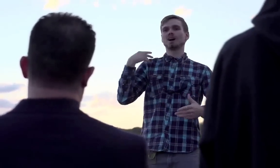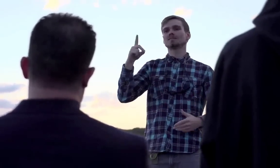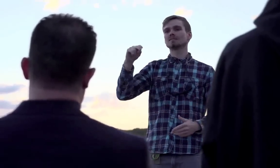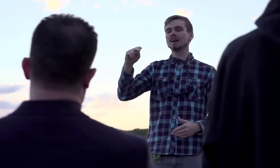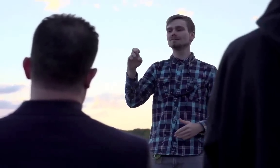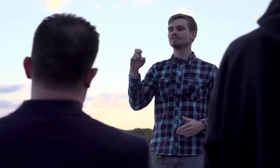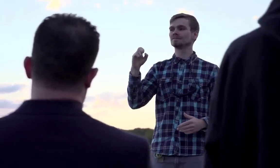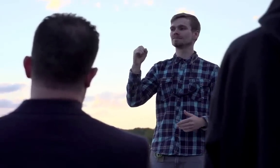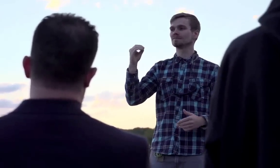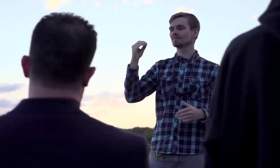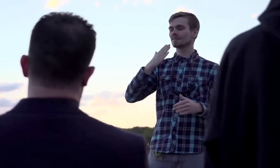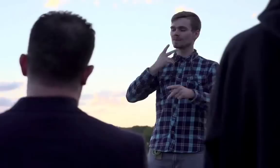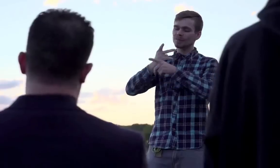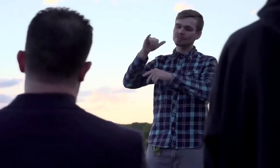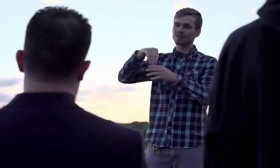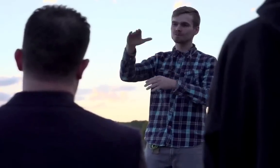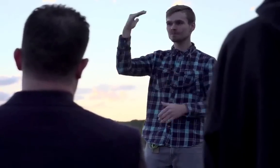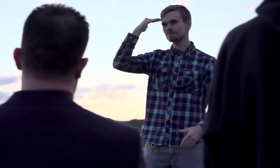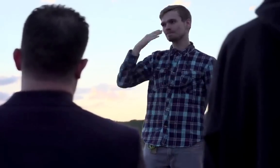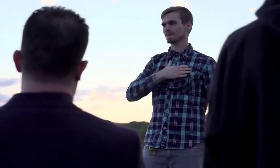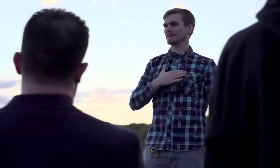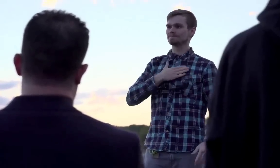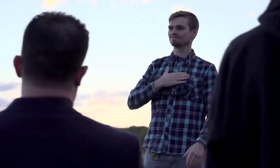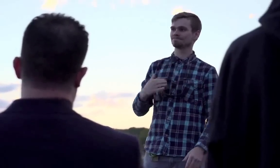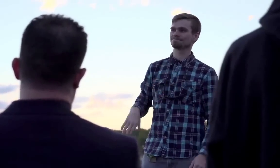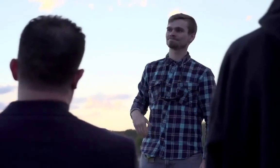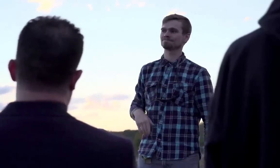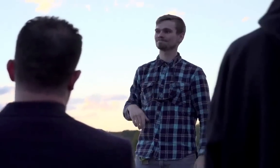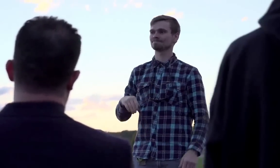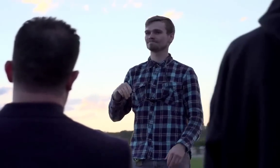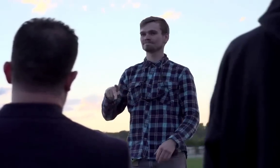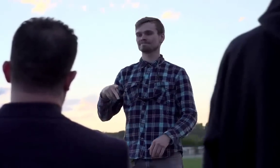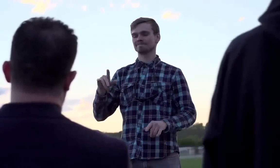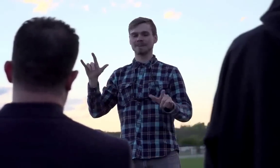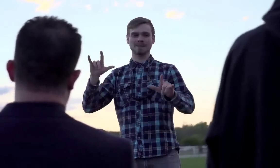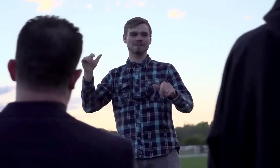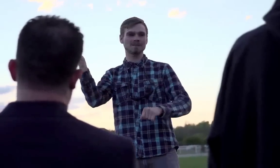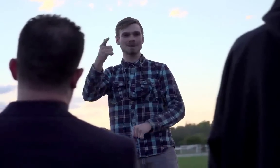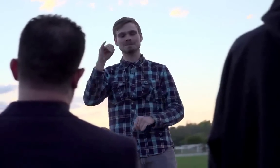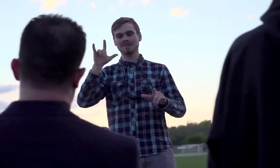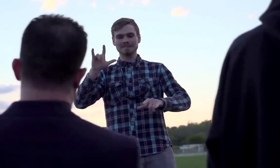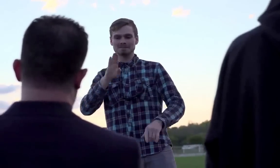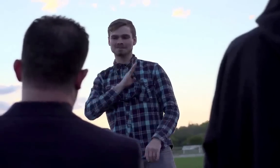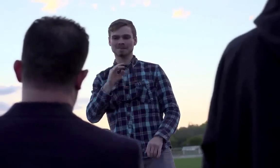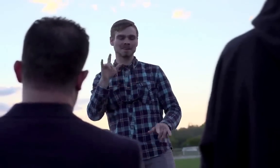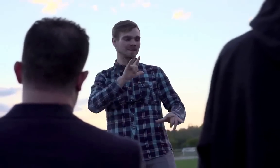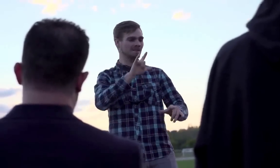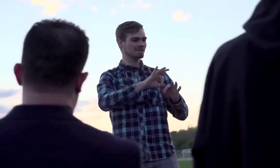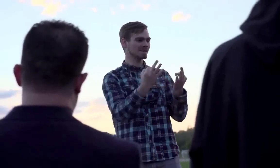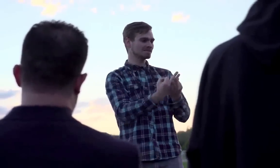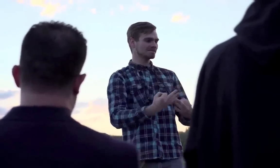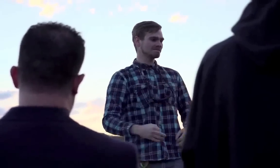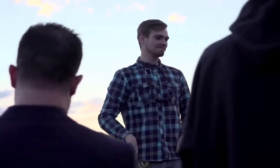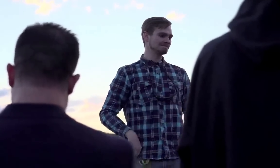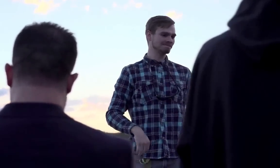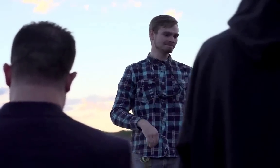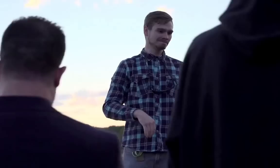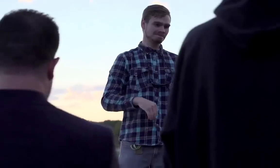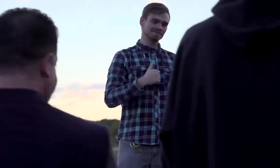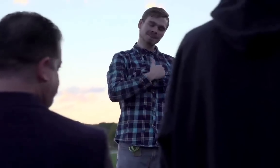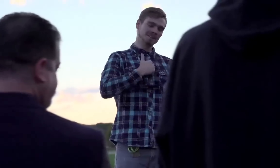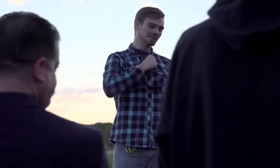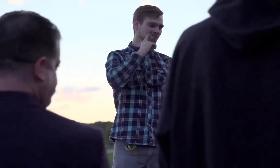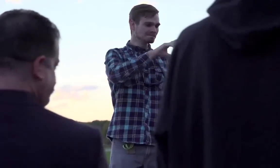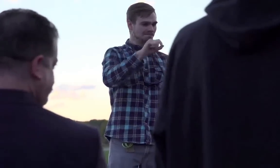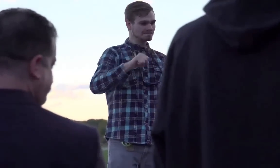him because of what he's done, and just keep that in your memory of him, please. I love you all. I love Ben. I love his family.